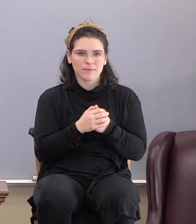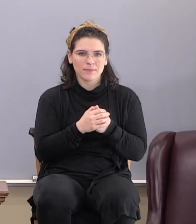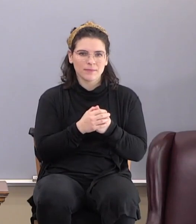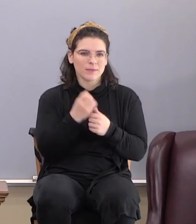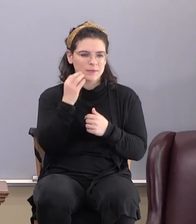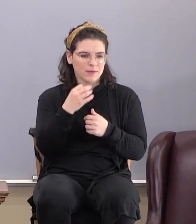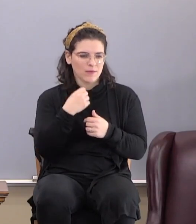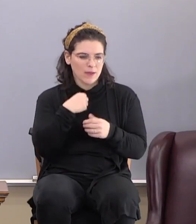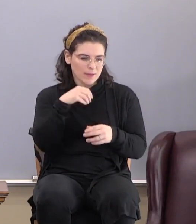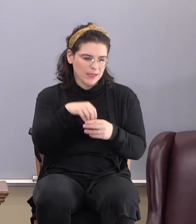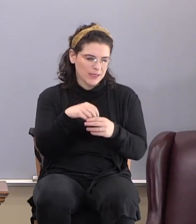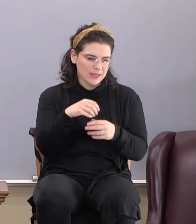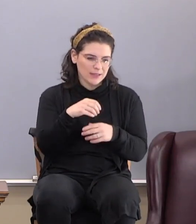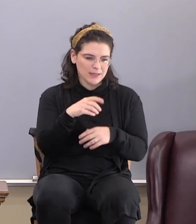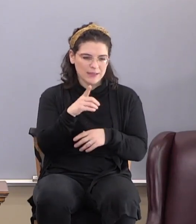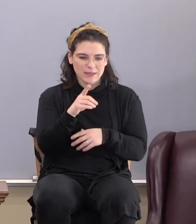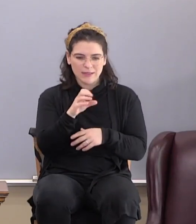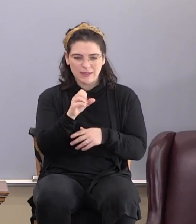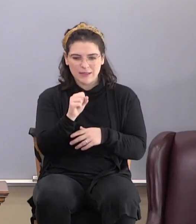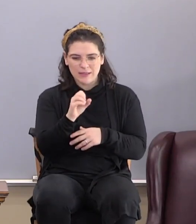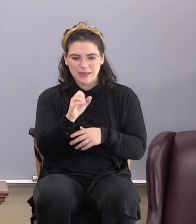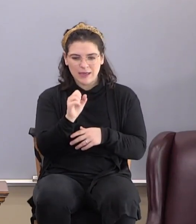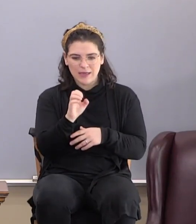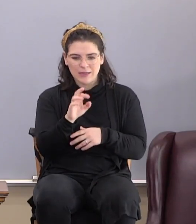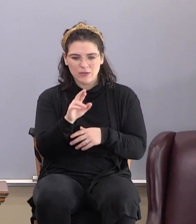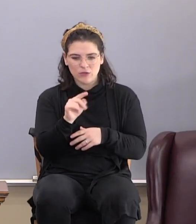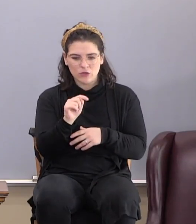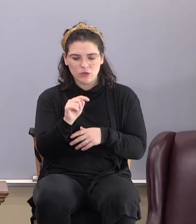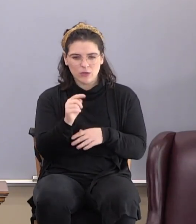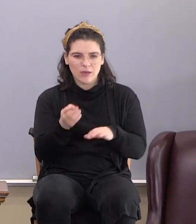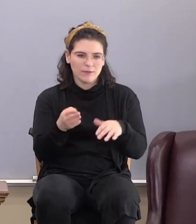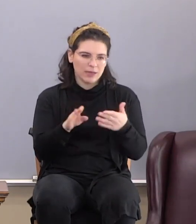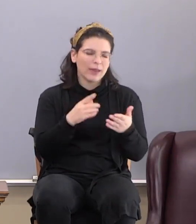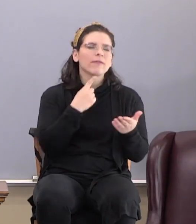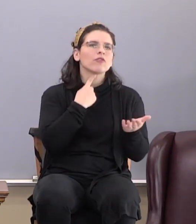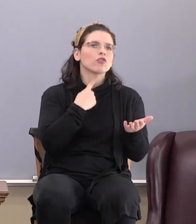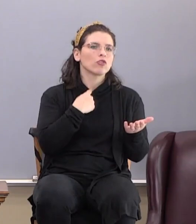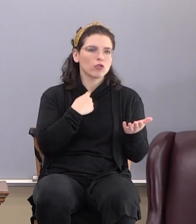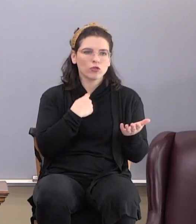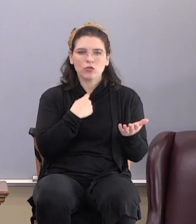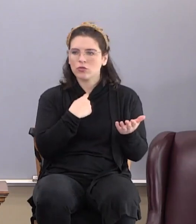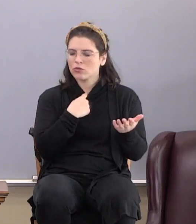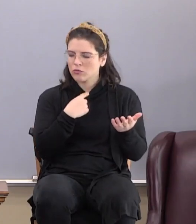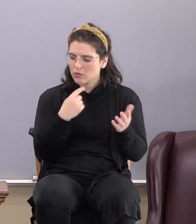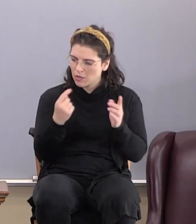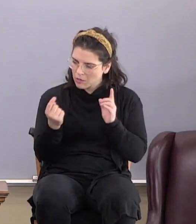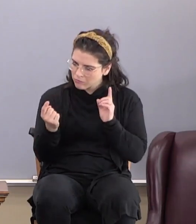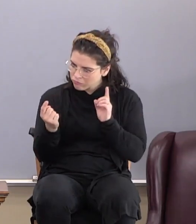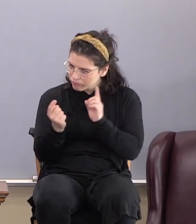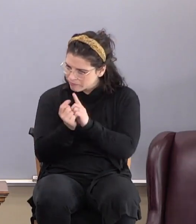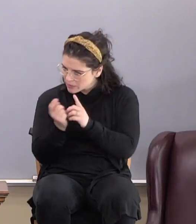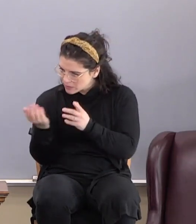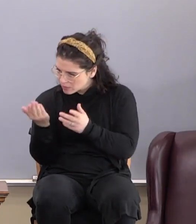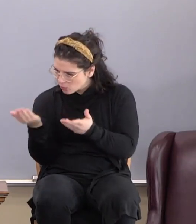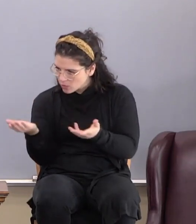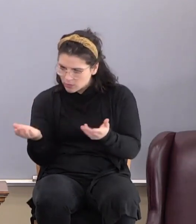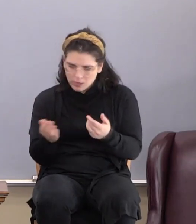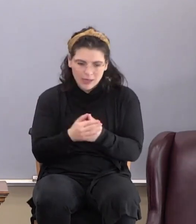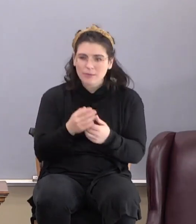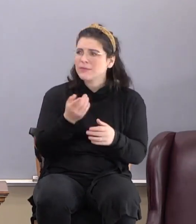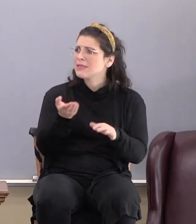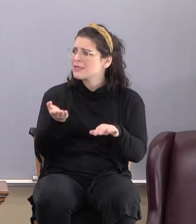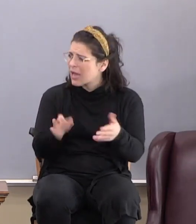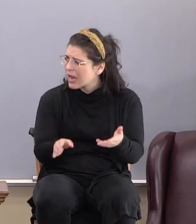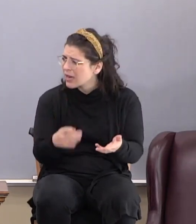If I'm in the desert, and I'm dying of thirst, and I come across someone, and I say, I'm